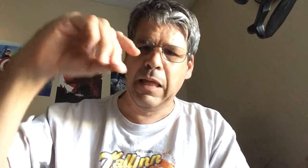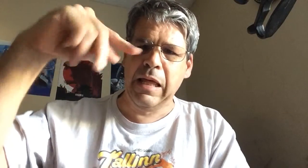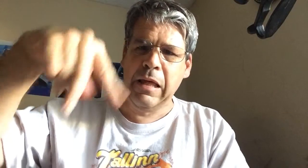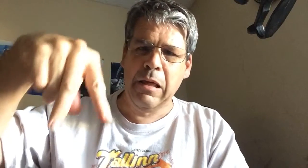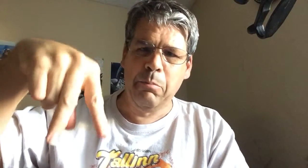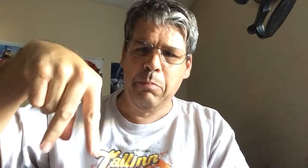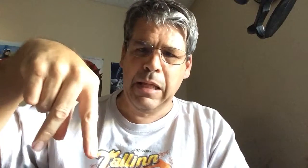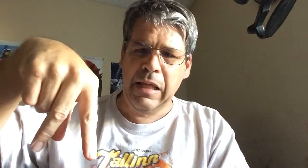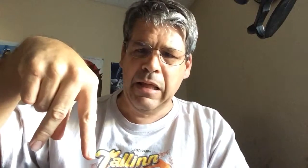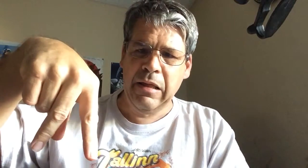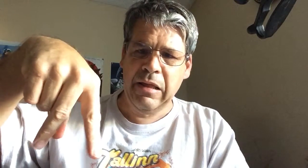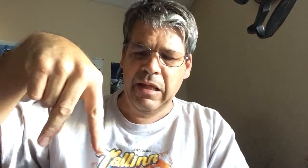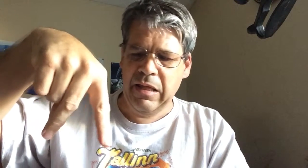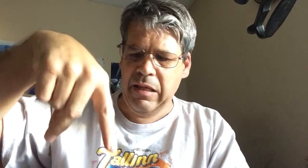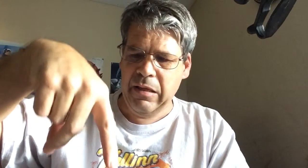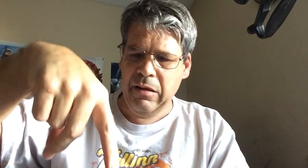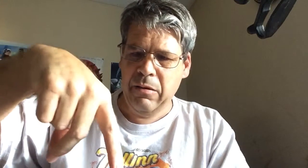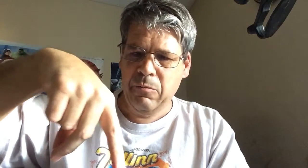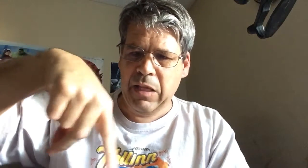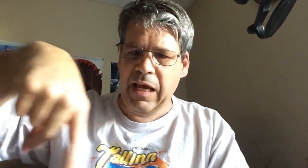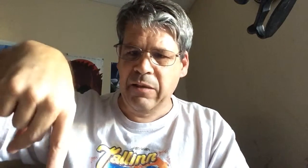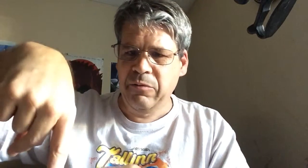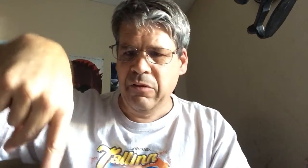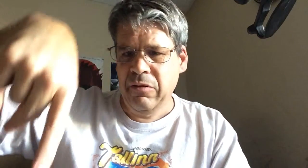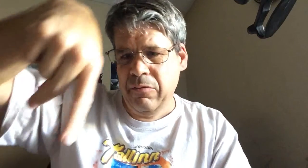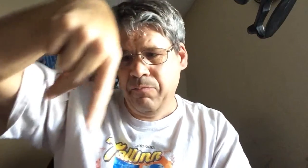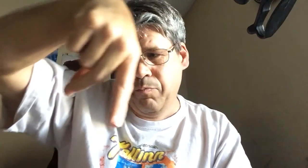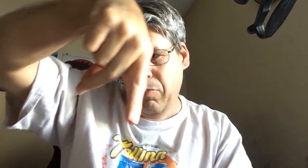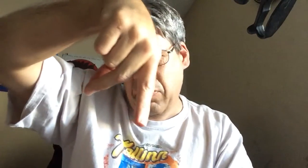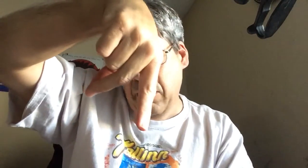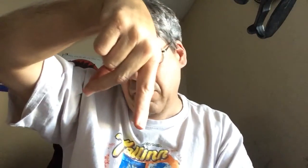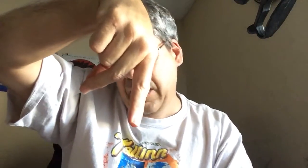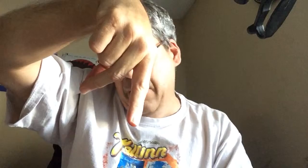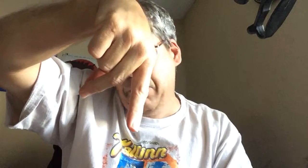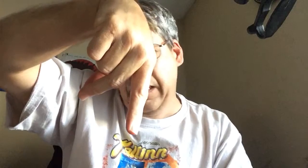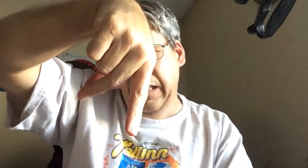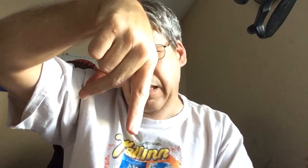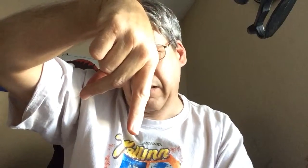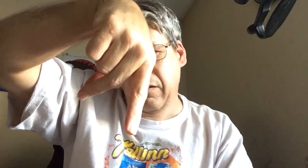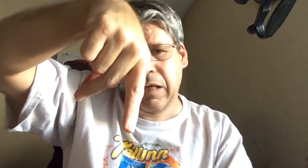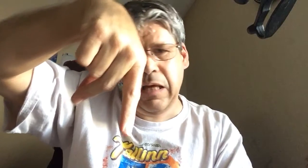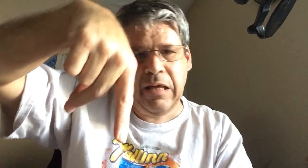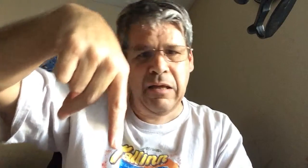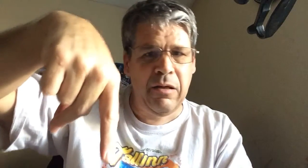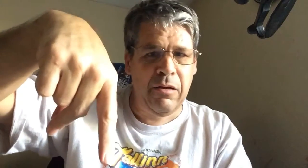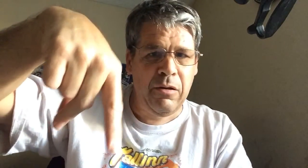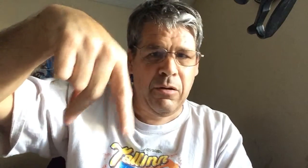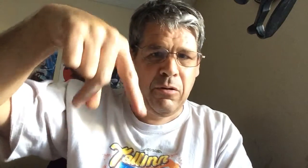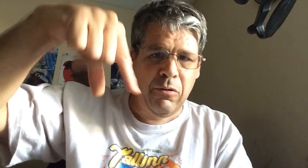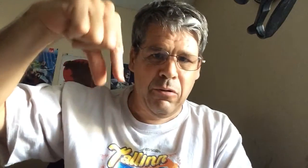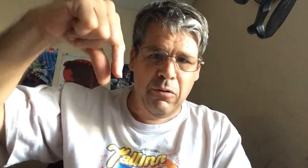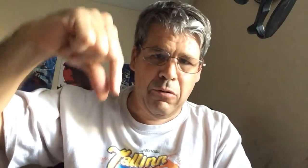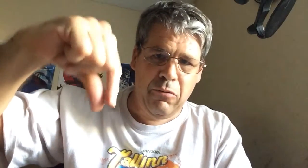P is down the P. Okay?